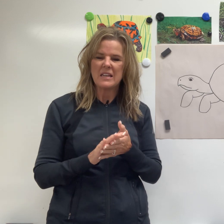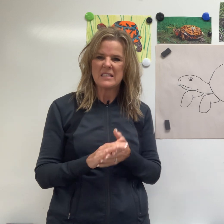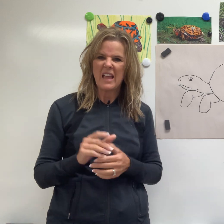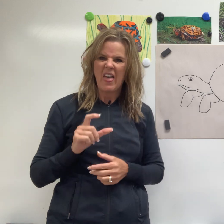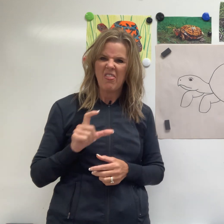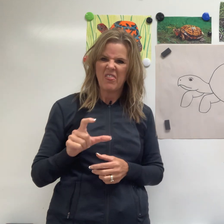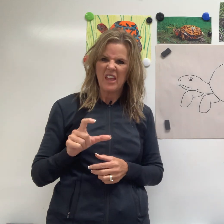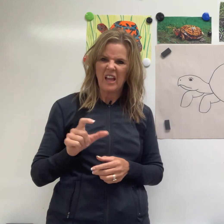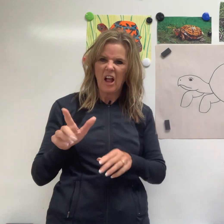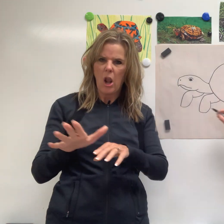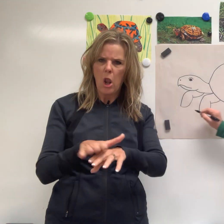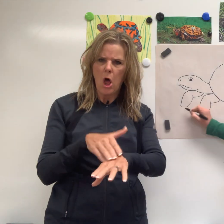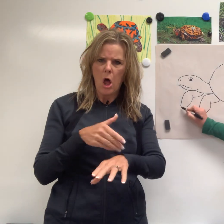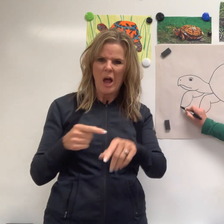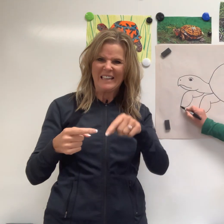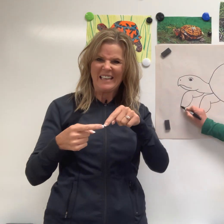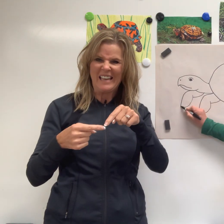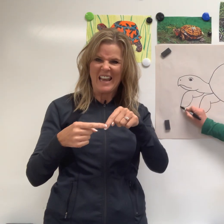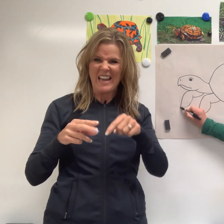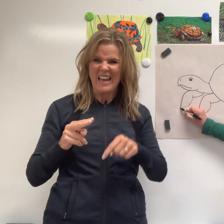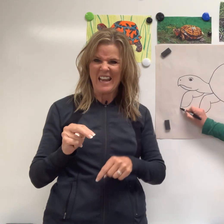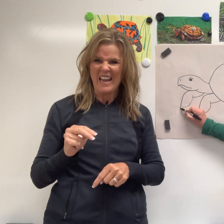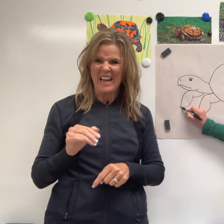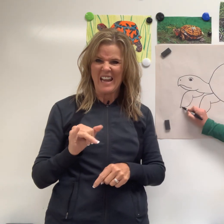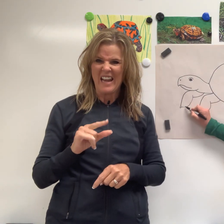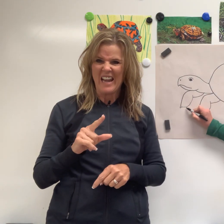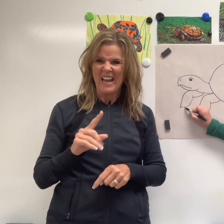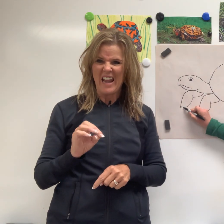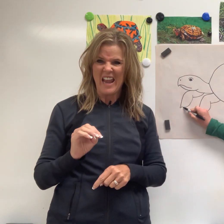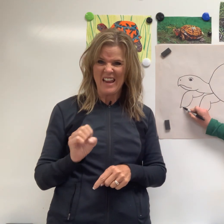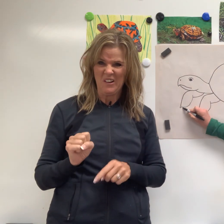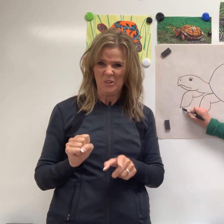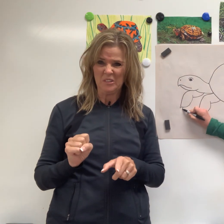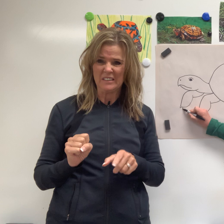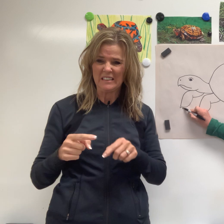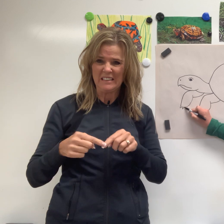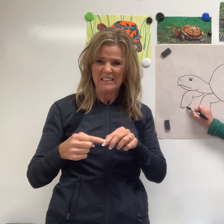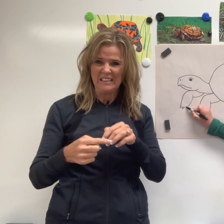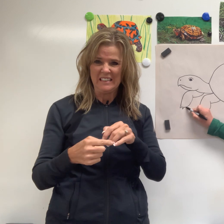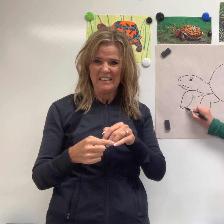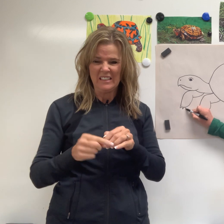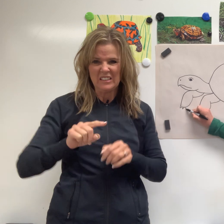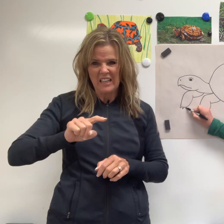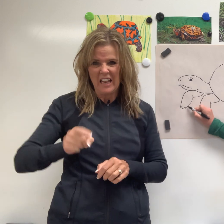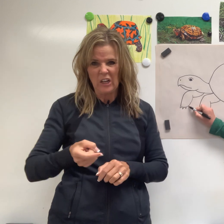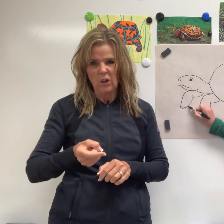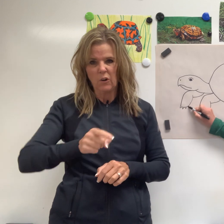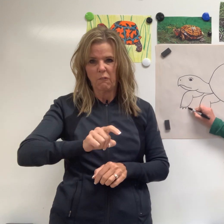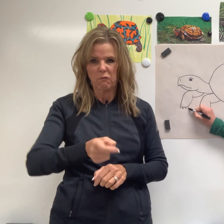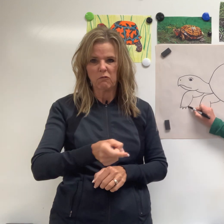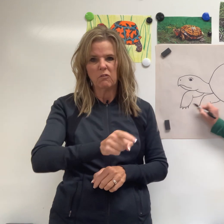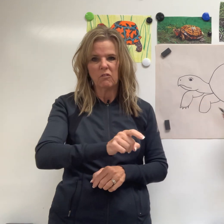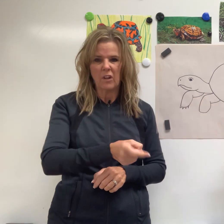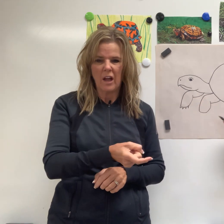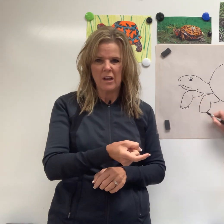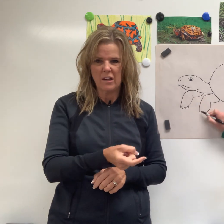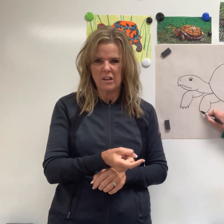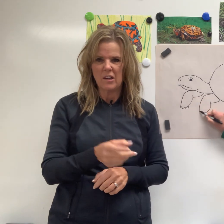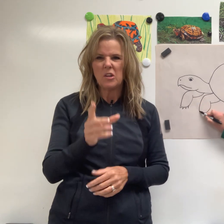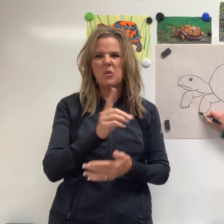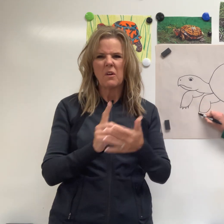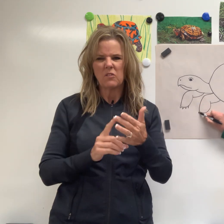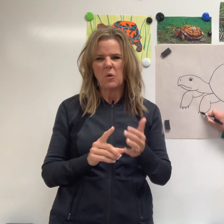long toenails. So if you'd like to go ahead and add some toenails, they're kind of just little curve lines. You guys have drawn toenails with